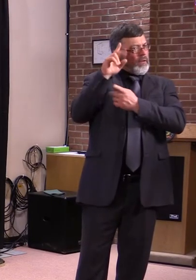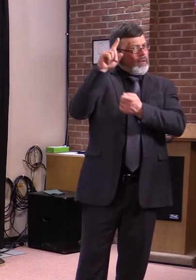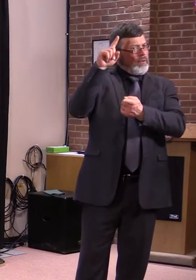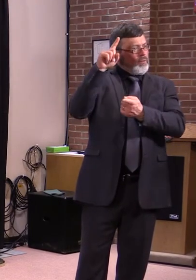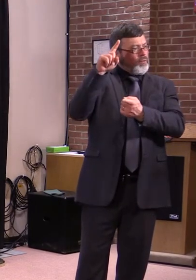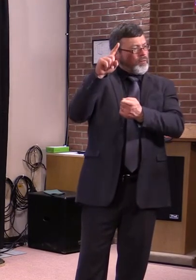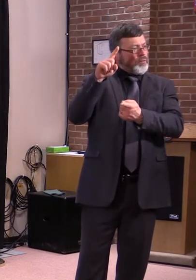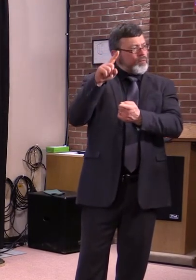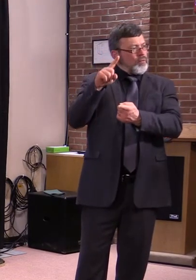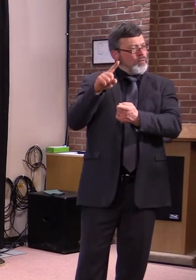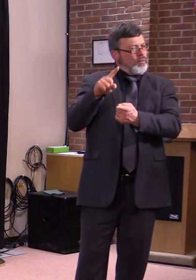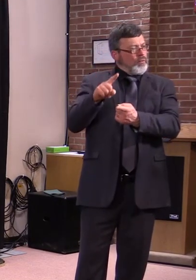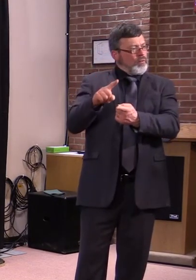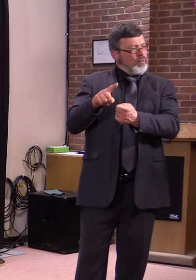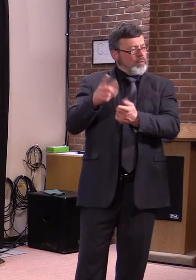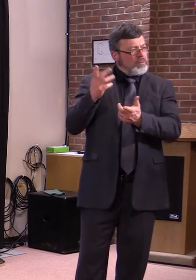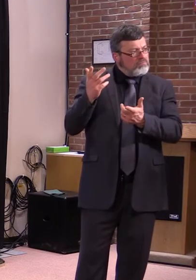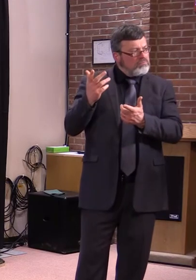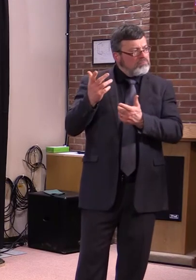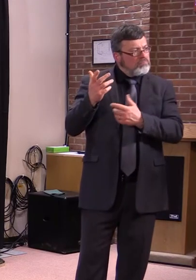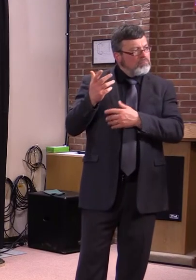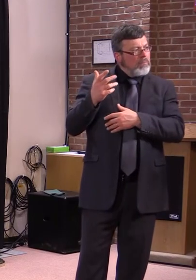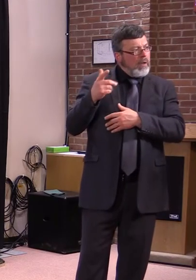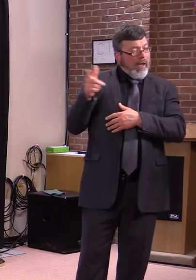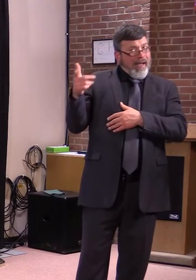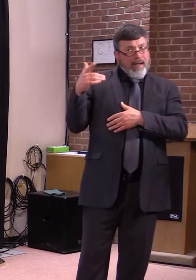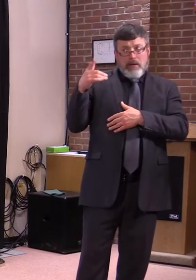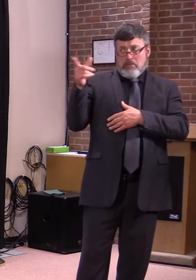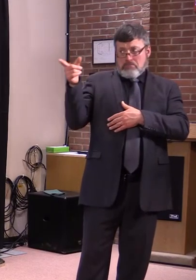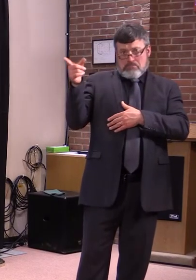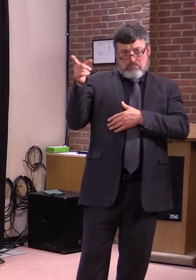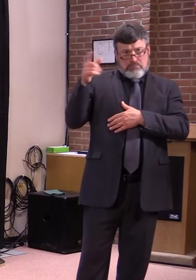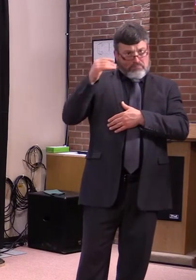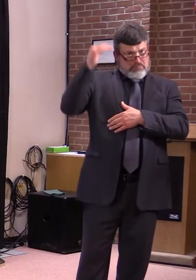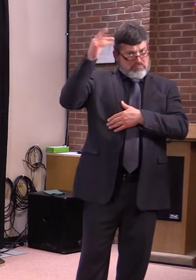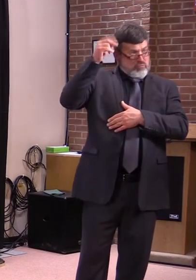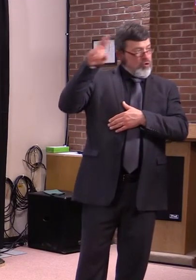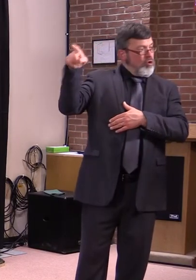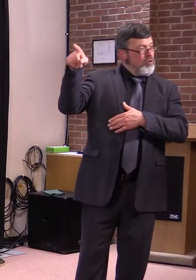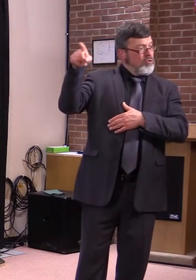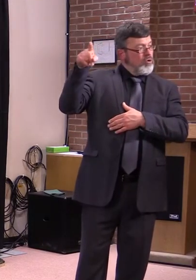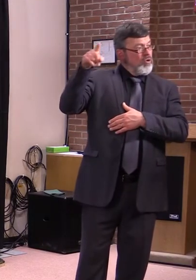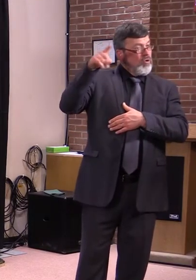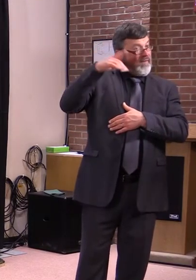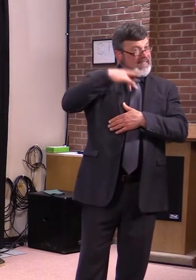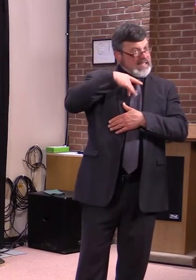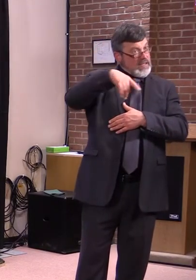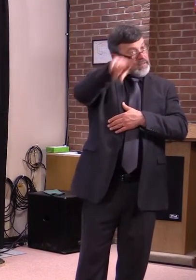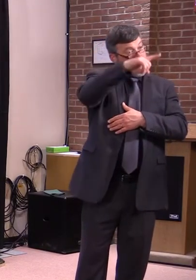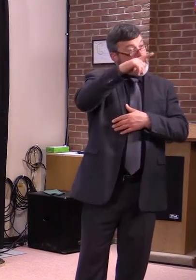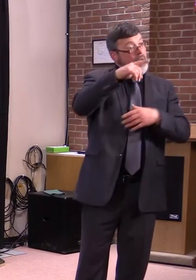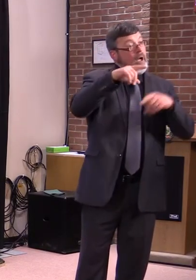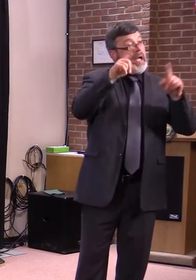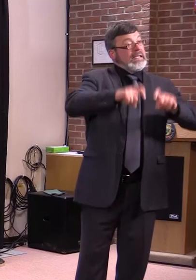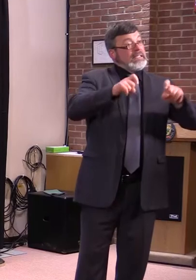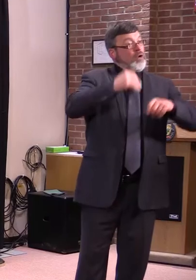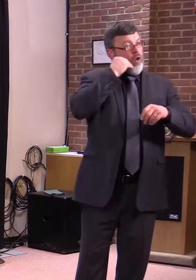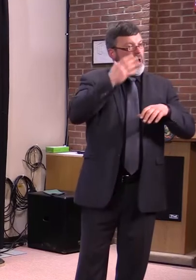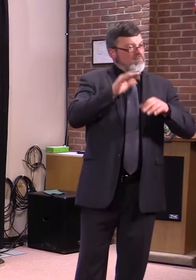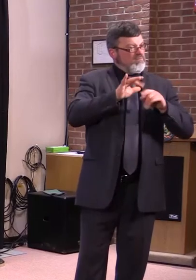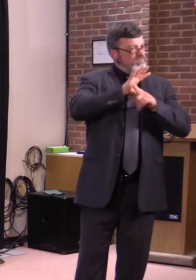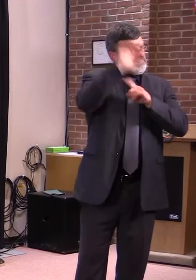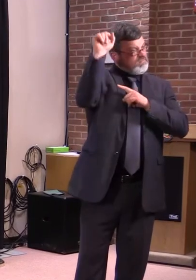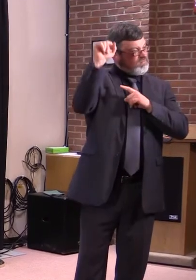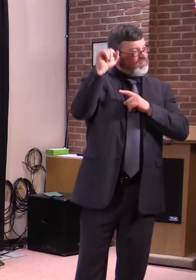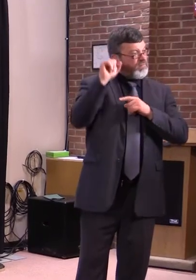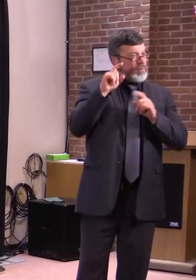reflection of the at-home test use or a diminishment in the number of results that